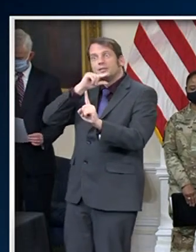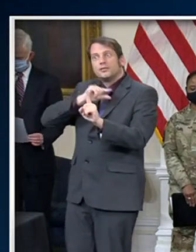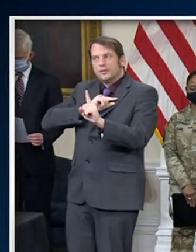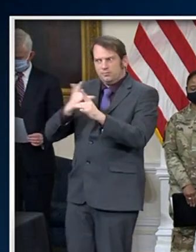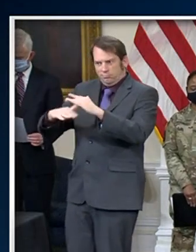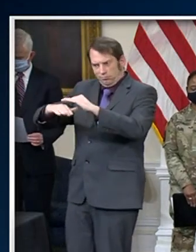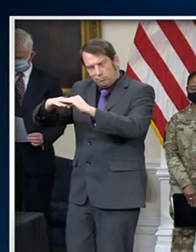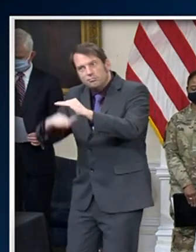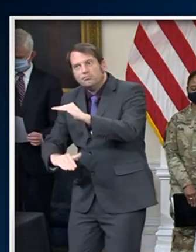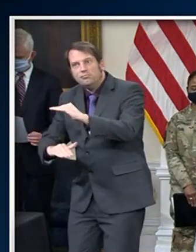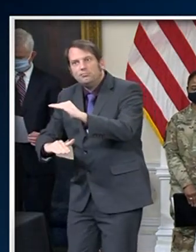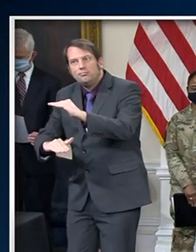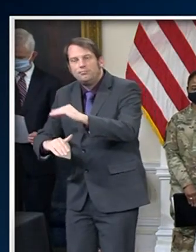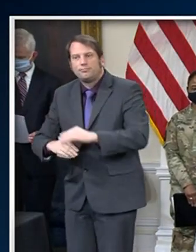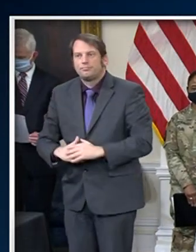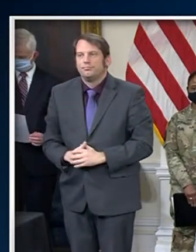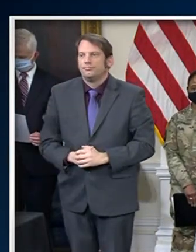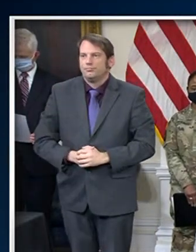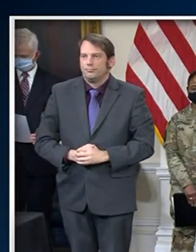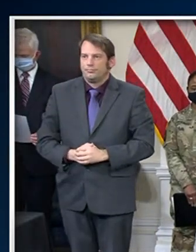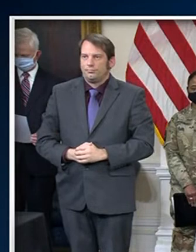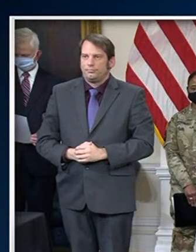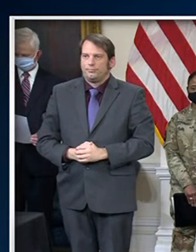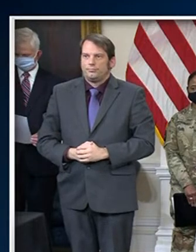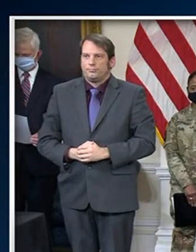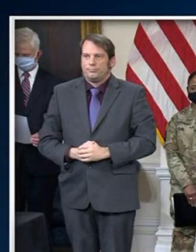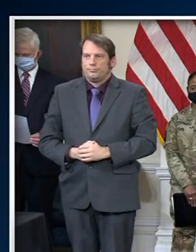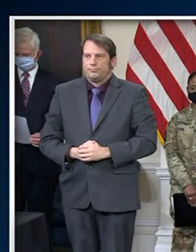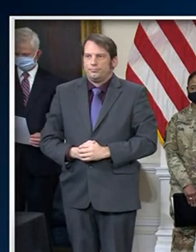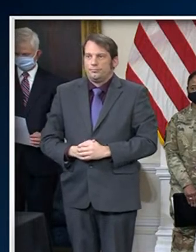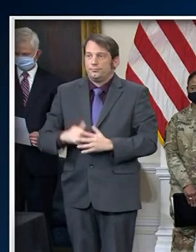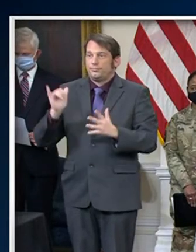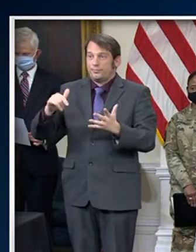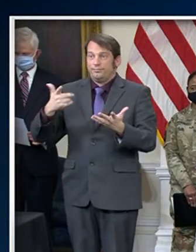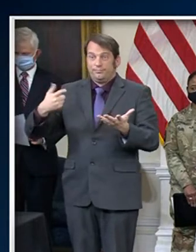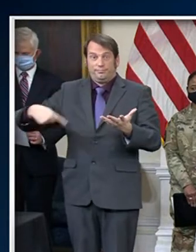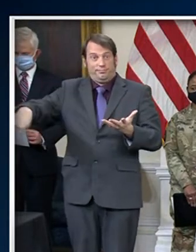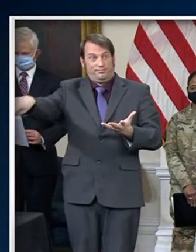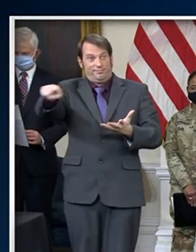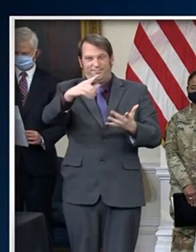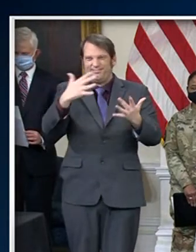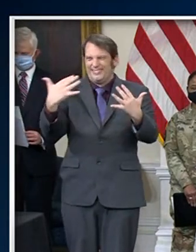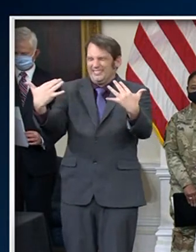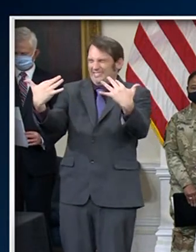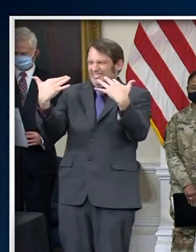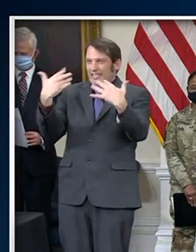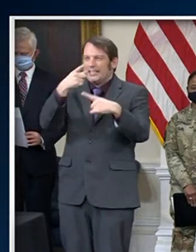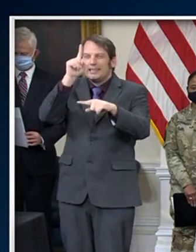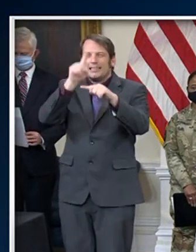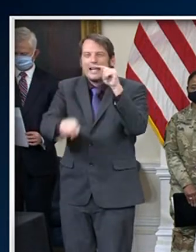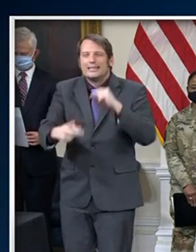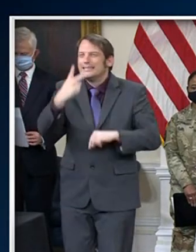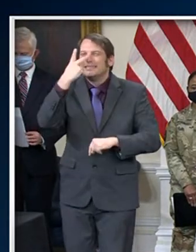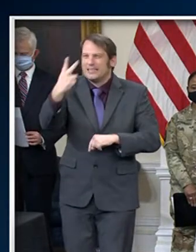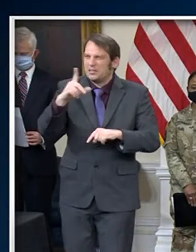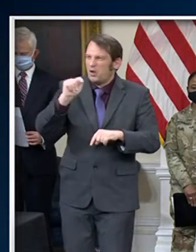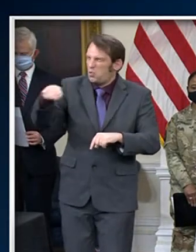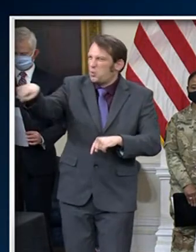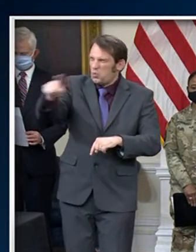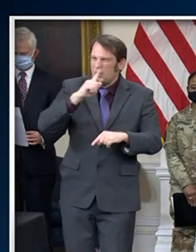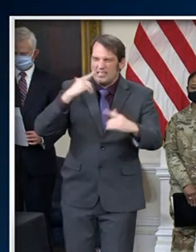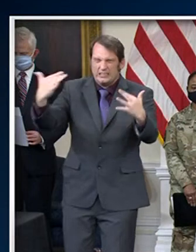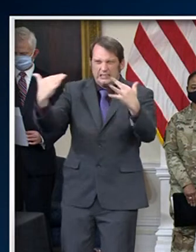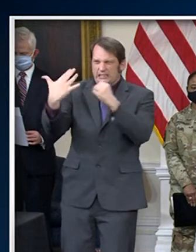pushing back against this invisible enemy, and we're making great progress. However, we need to remain